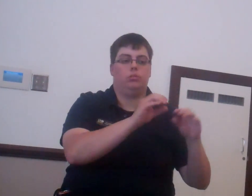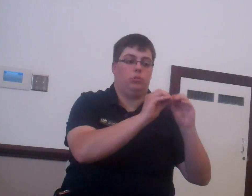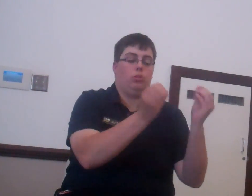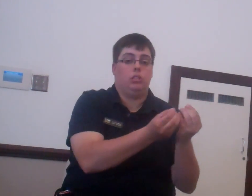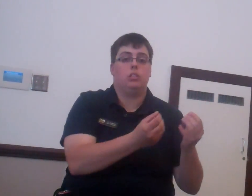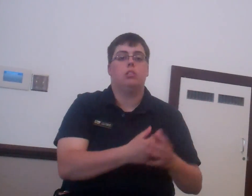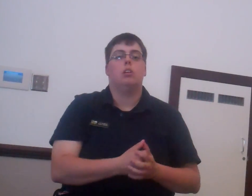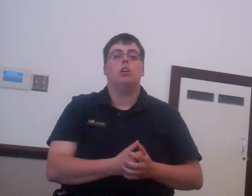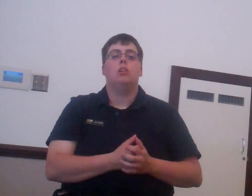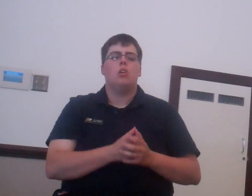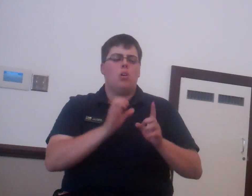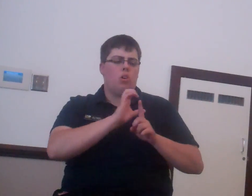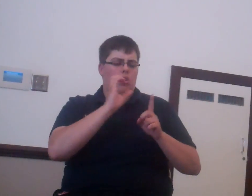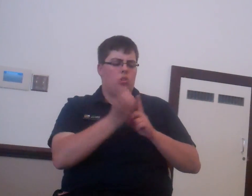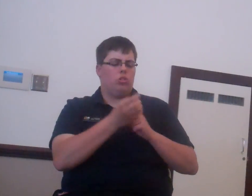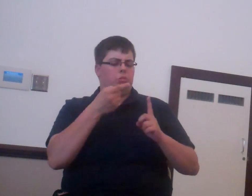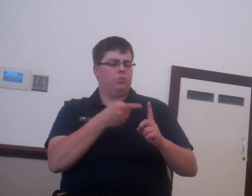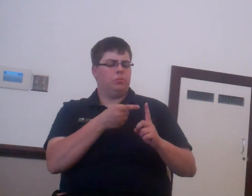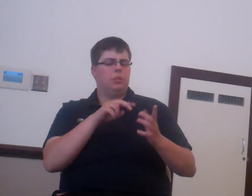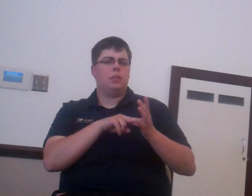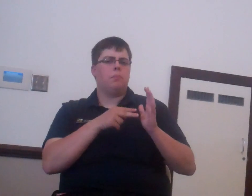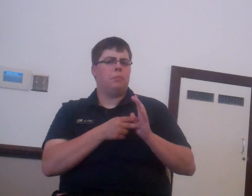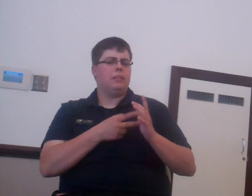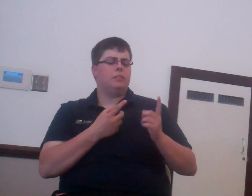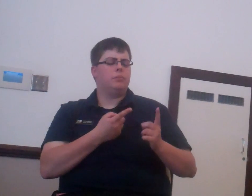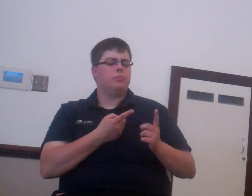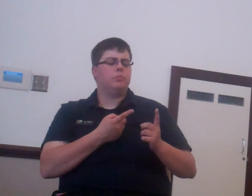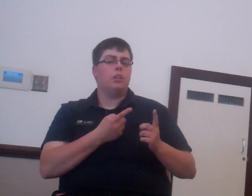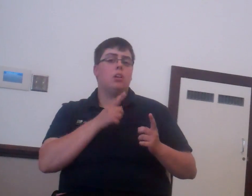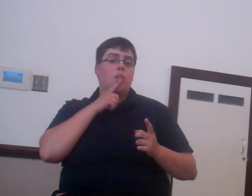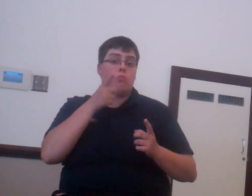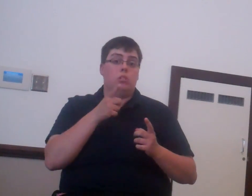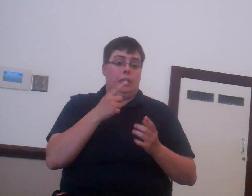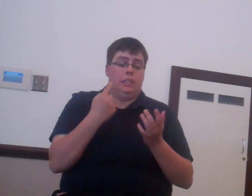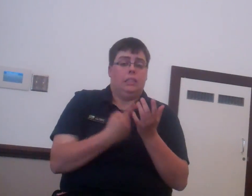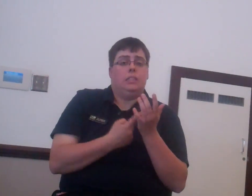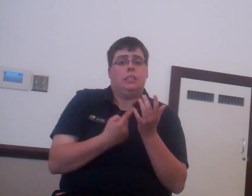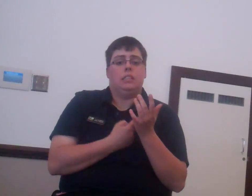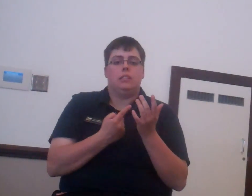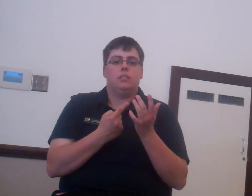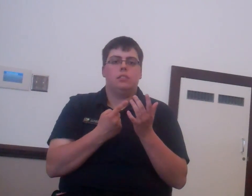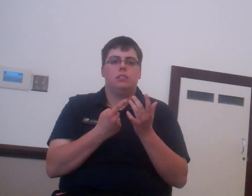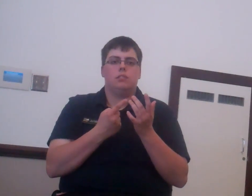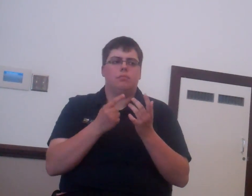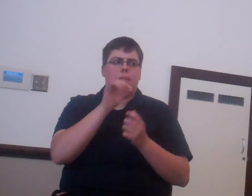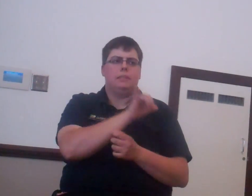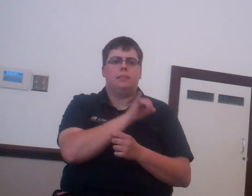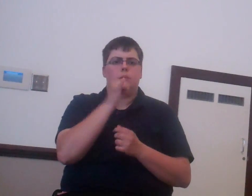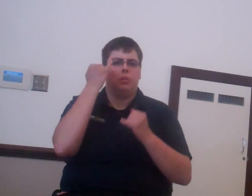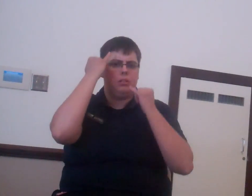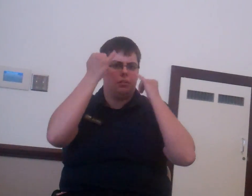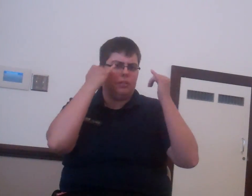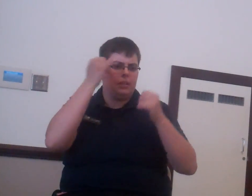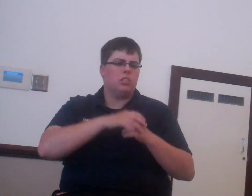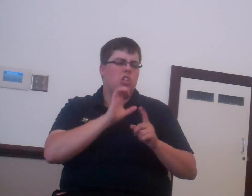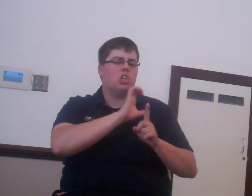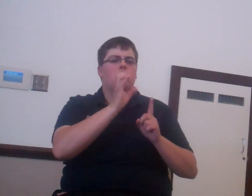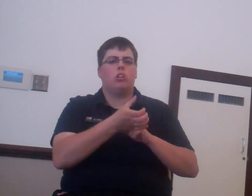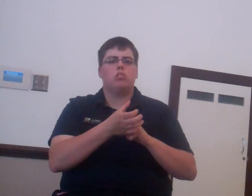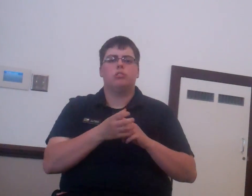we kind of are talking about the same idea that we've been talking about all semester long with culture, right? It's a group of people who share beliefs in common and